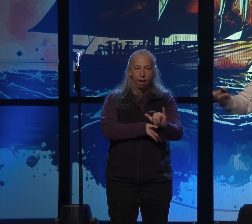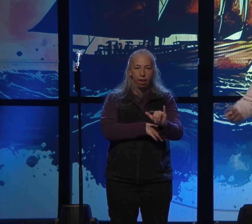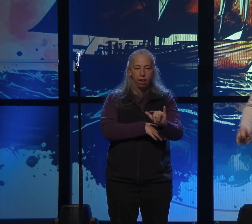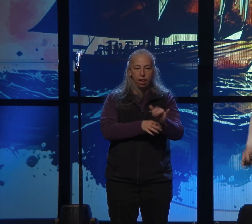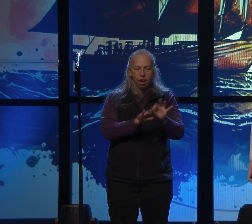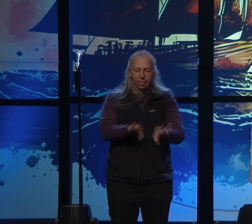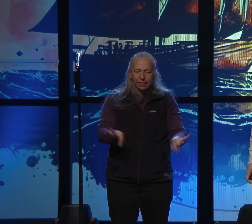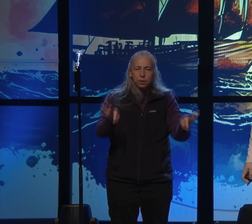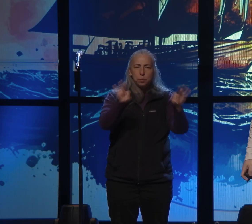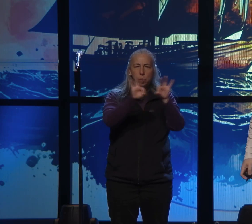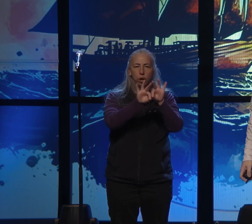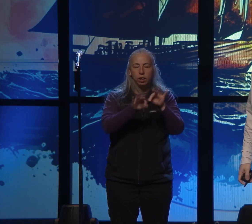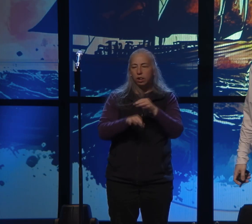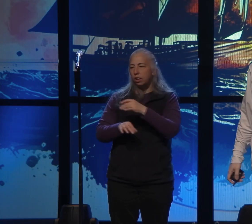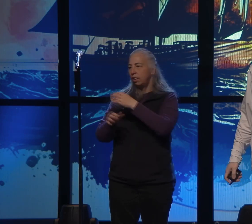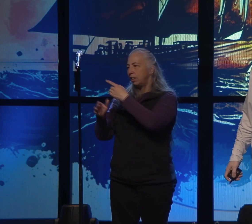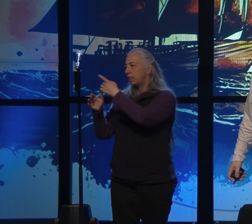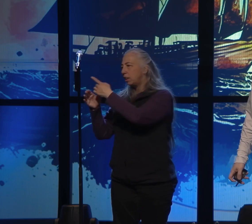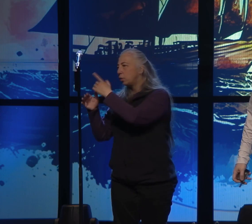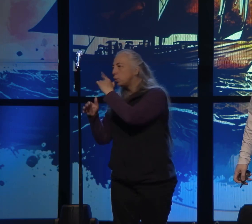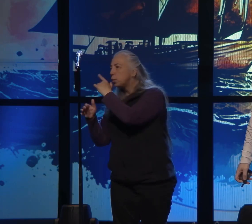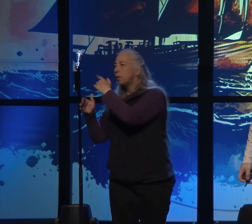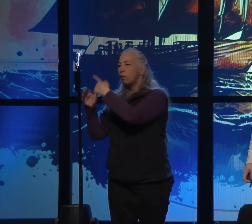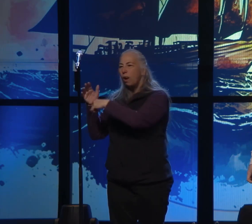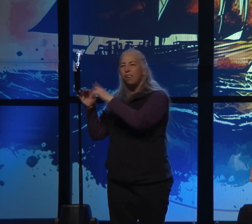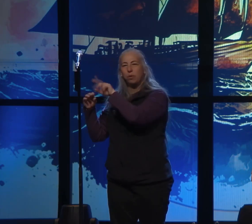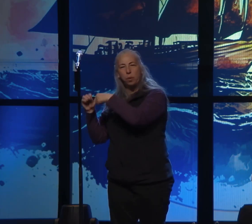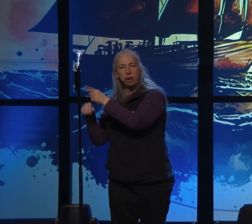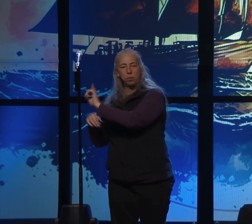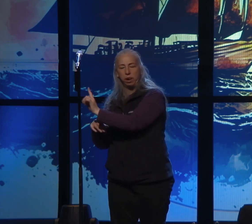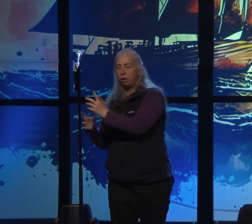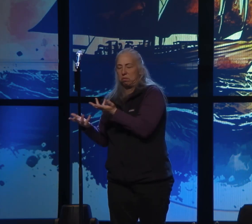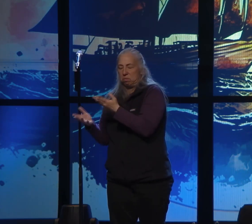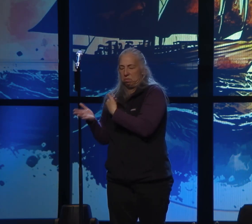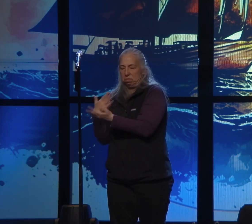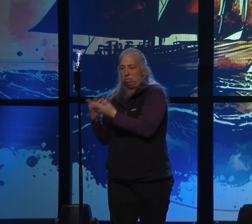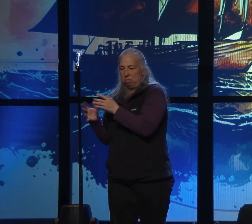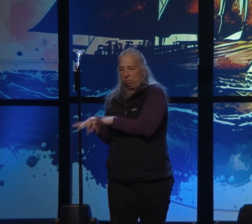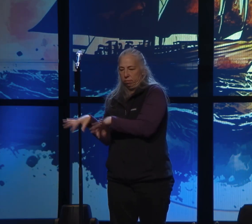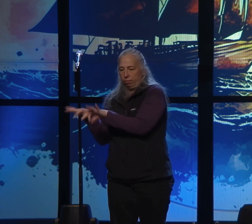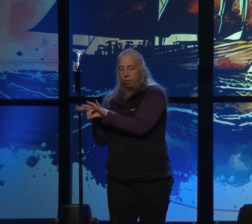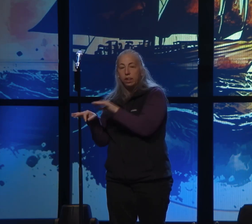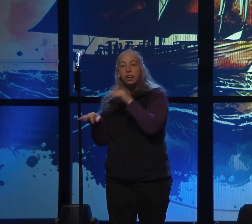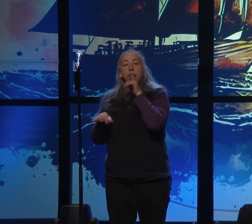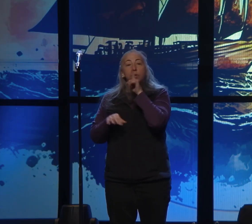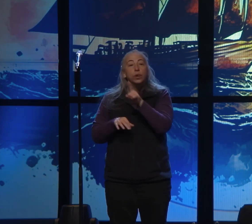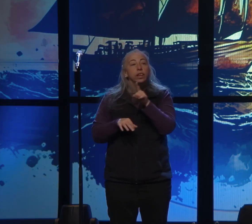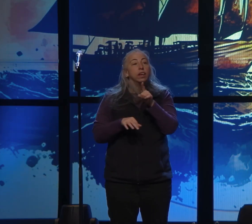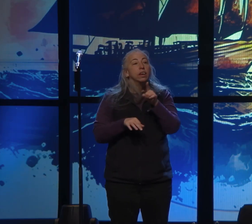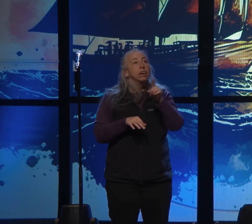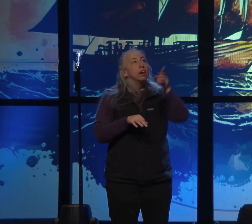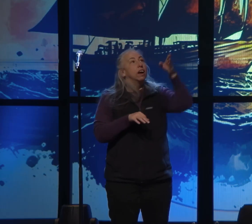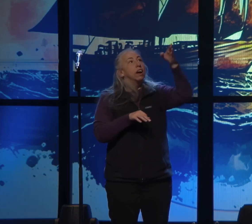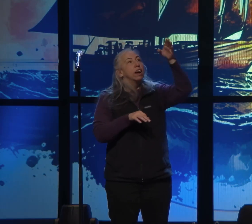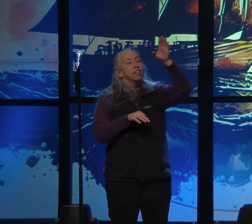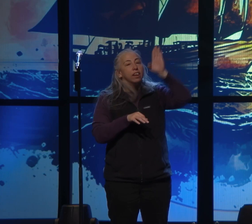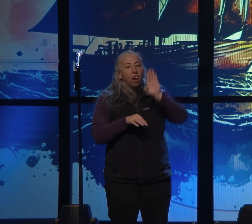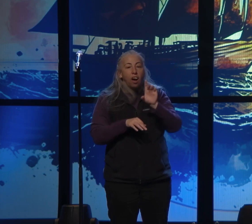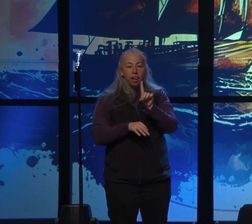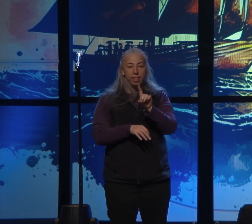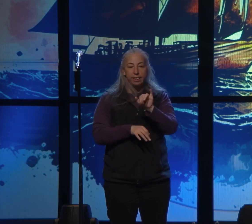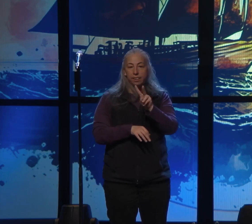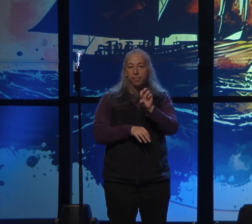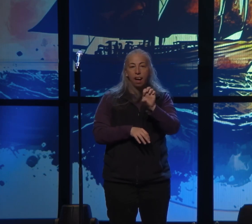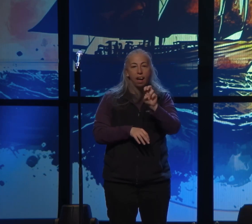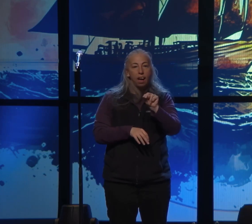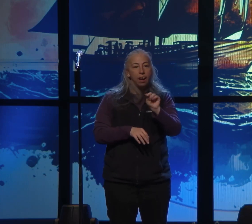right? And I just think that the universe, God, the divine, is very concerned with the why and the how and not so much the what. Because